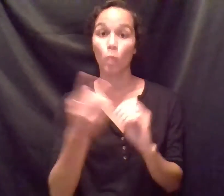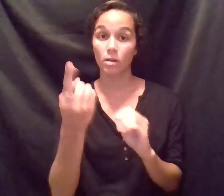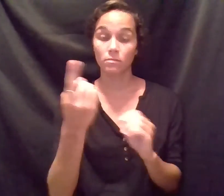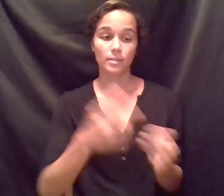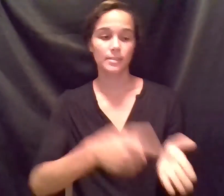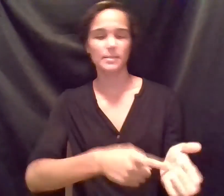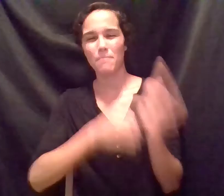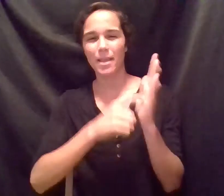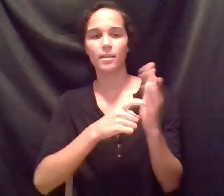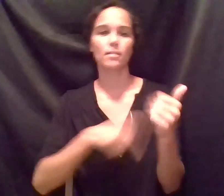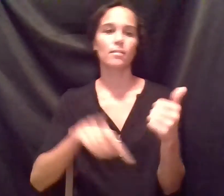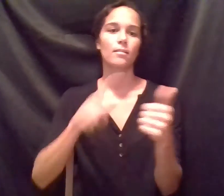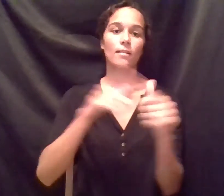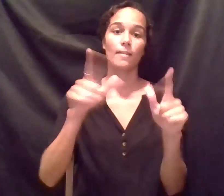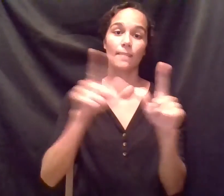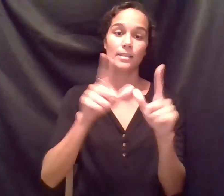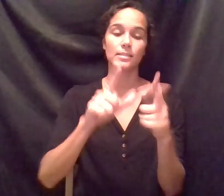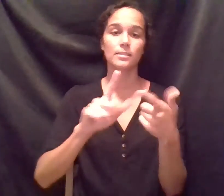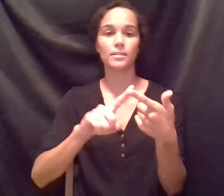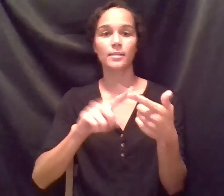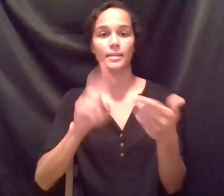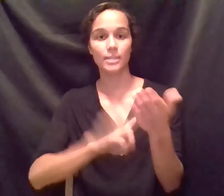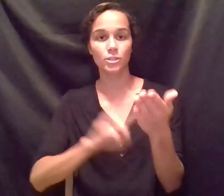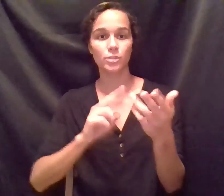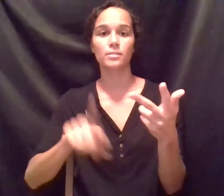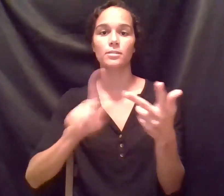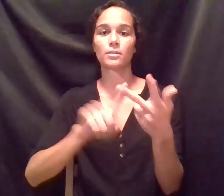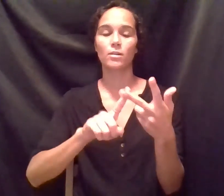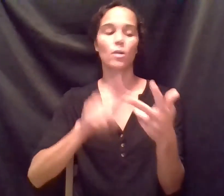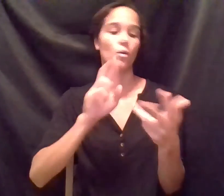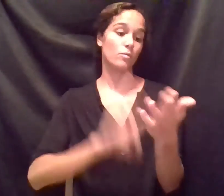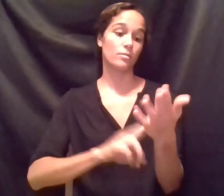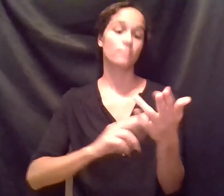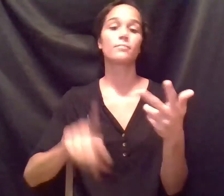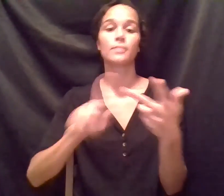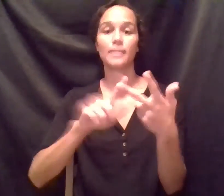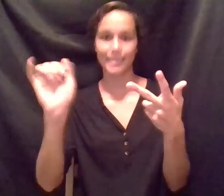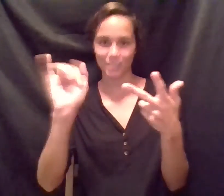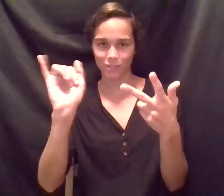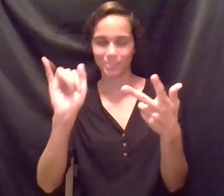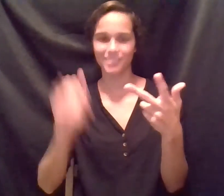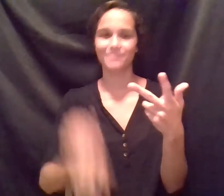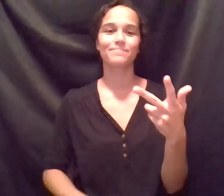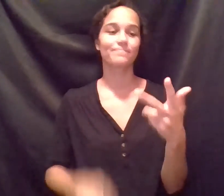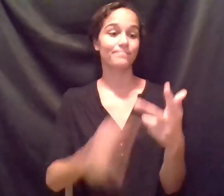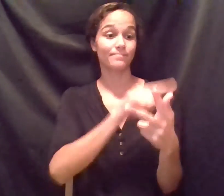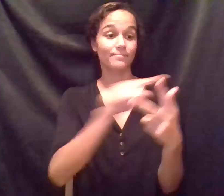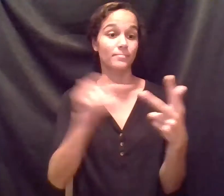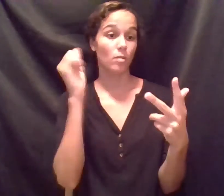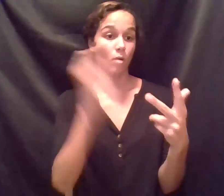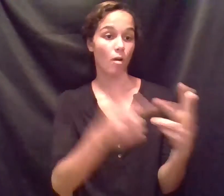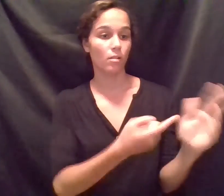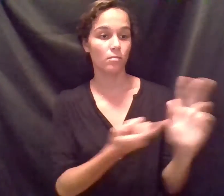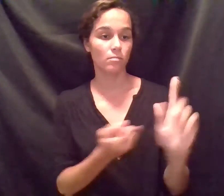committing a crime and you can be arrested and you can go to jail for up to 6 months. Even if your stuff is good, if you don't have it on